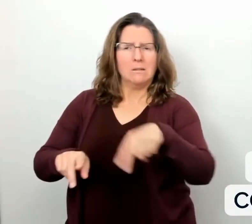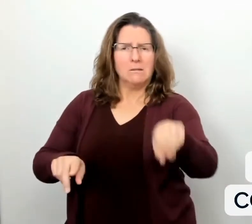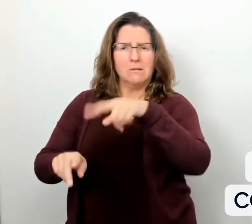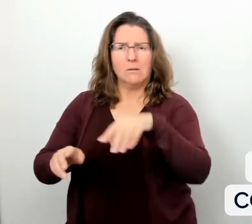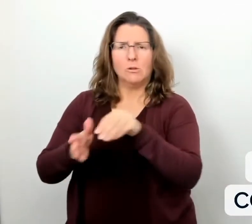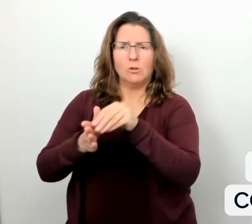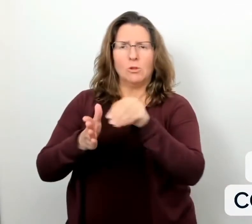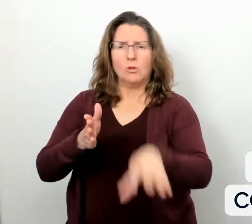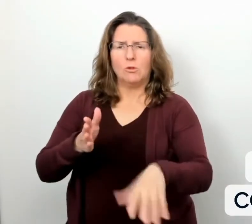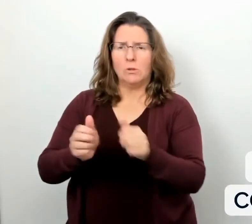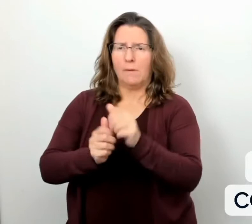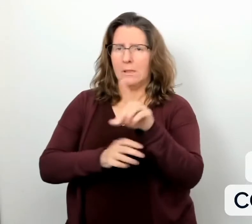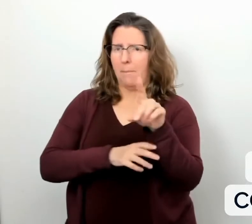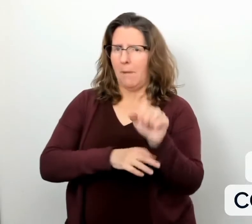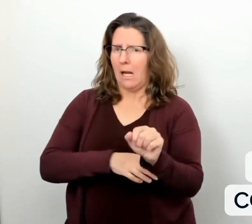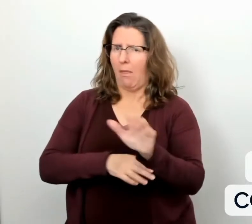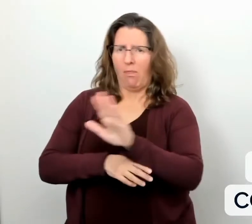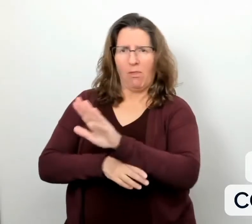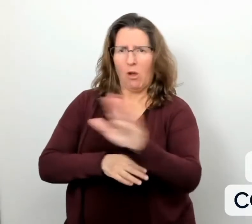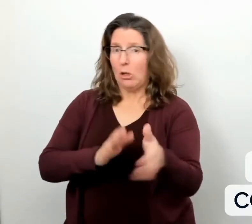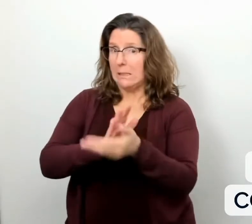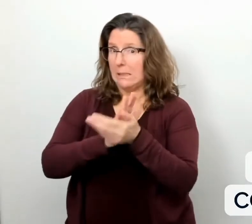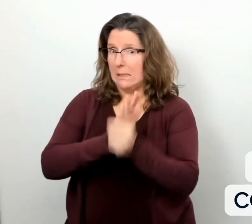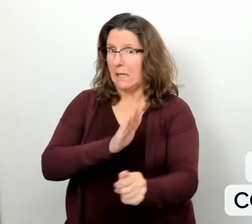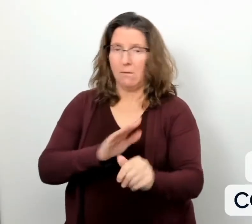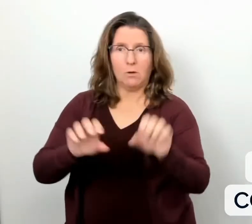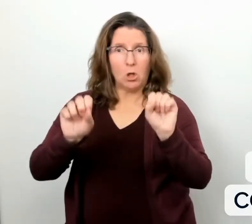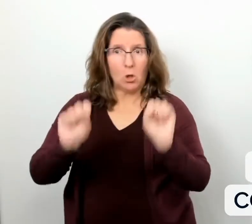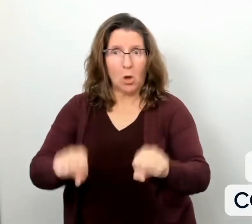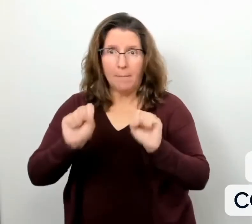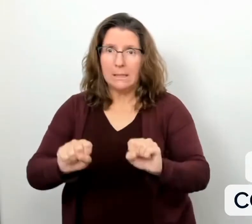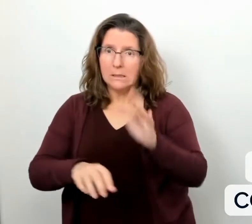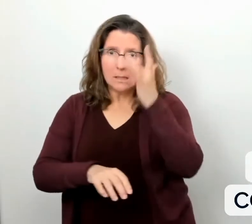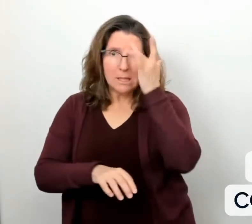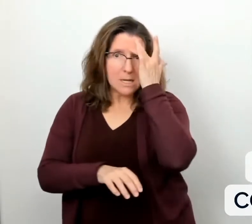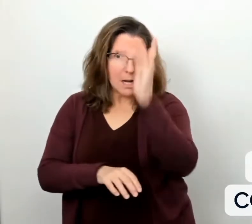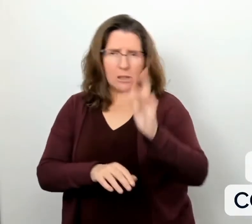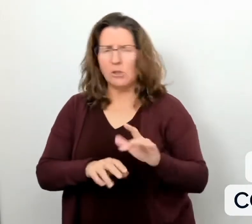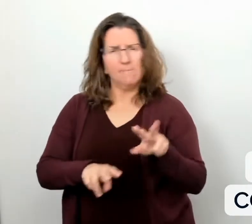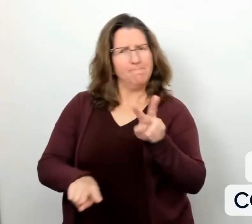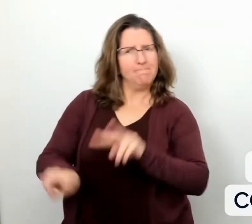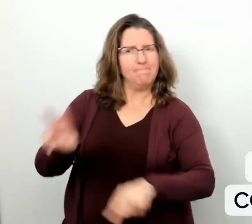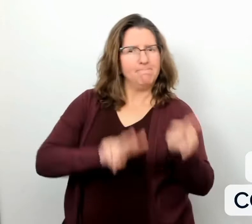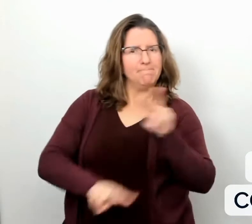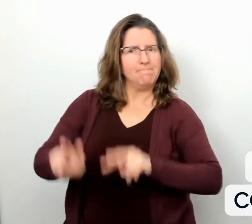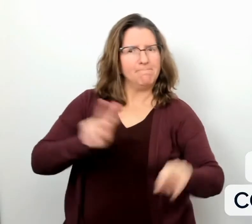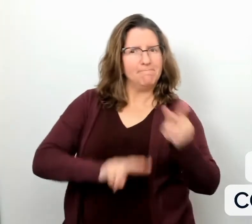competencies, whether it's intelligence or other abilities, regarding their students with